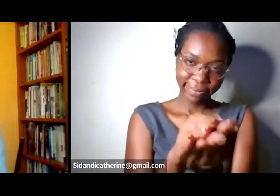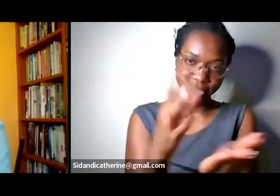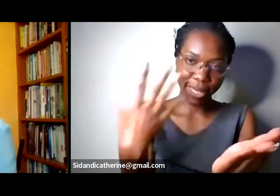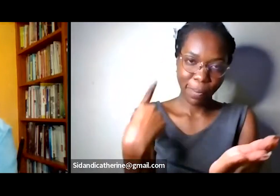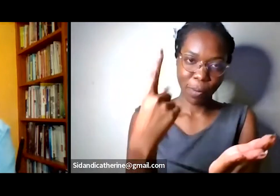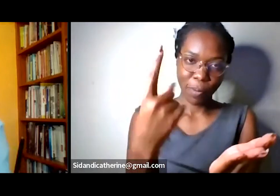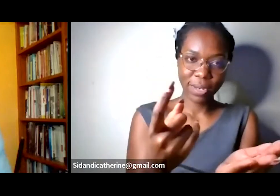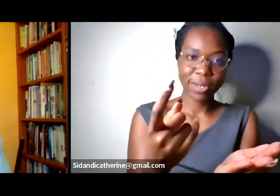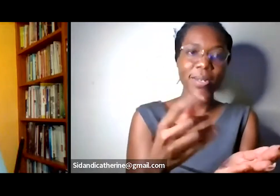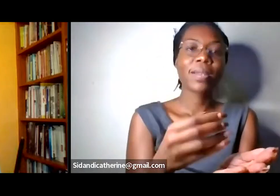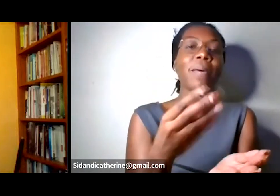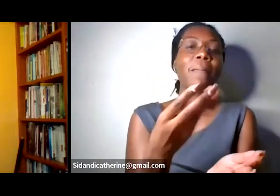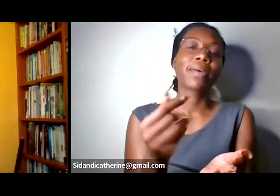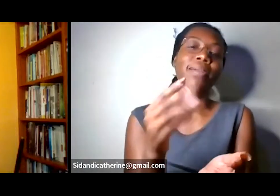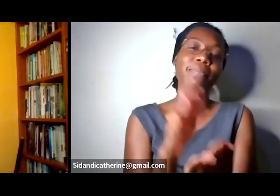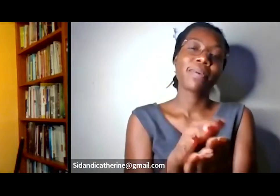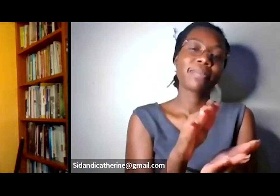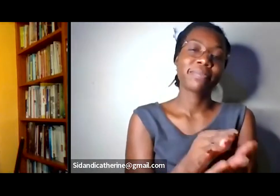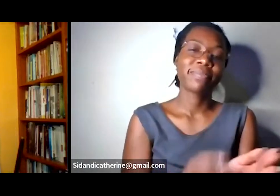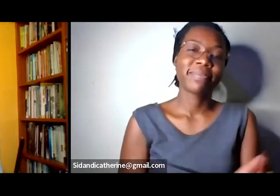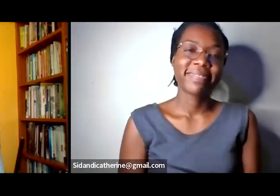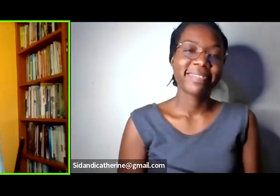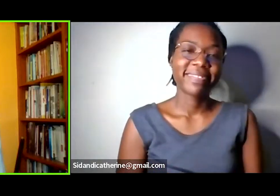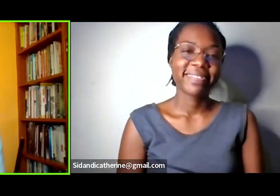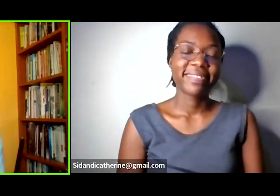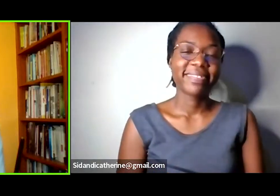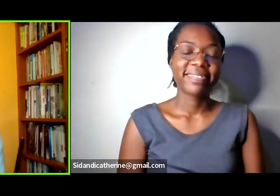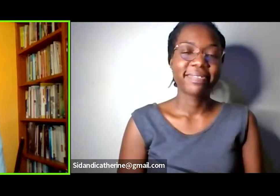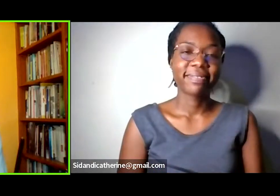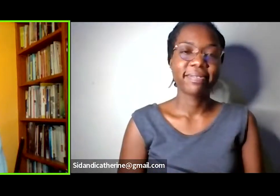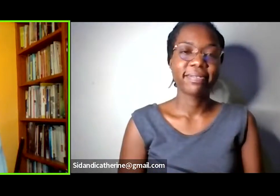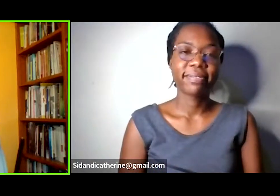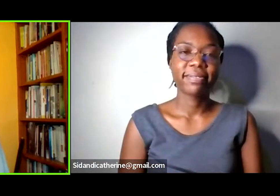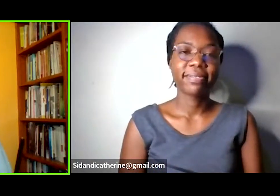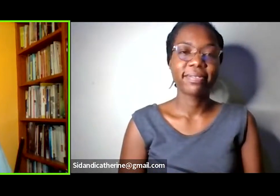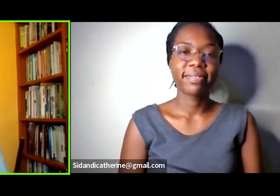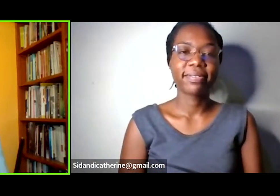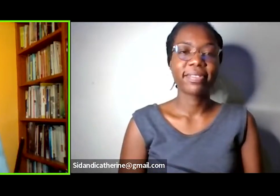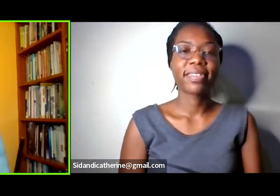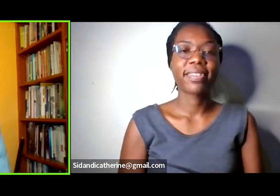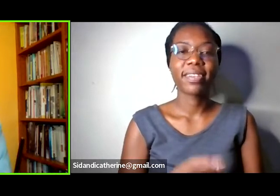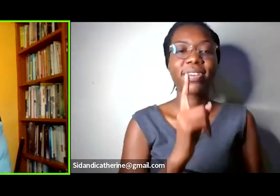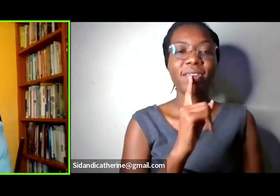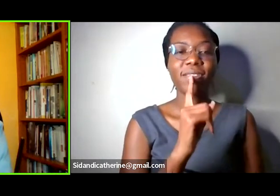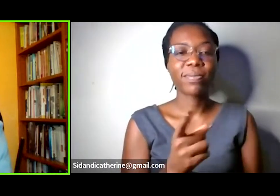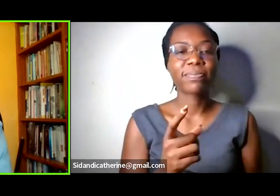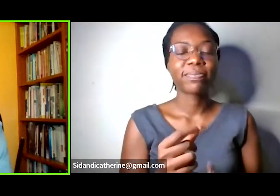There is a question from Brenda. Is there a change in dynamics if one is engaging in B2B